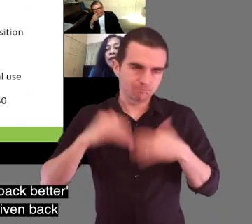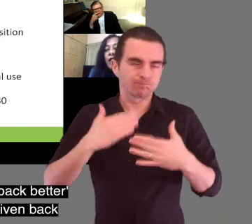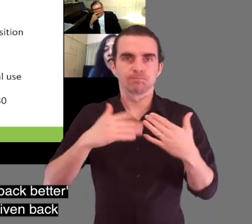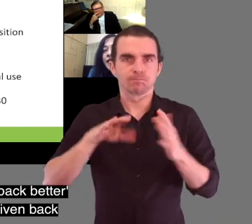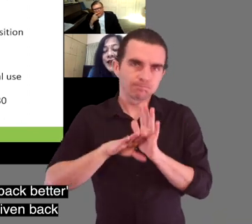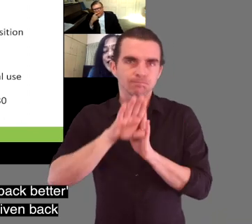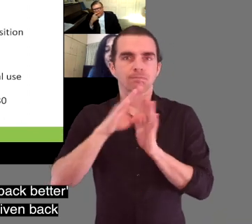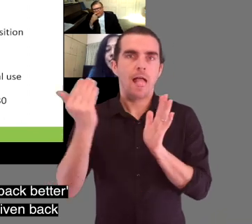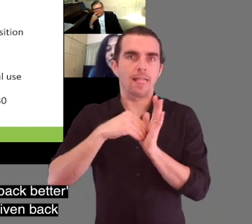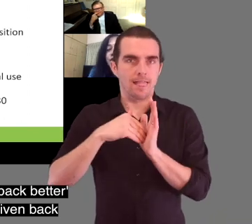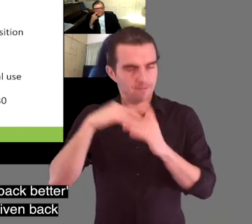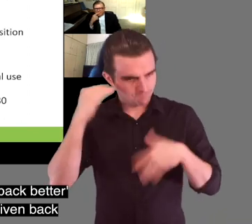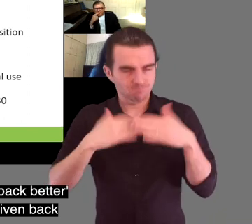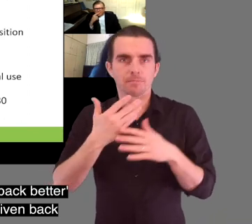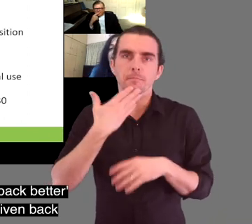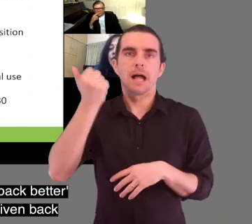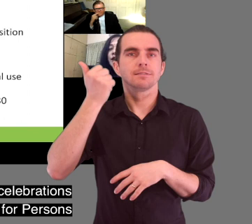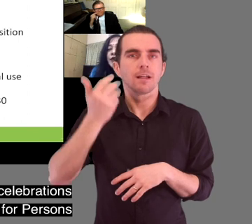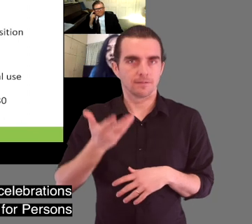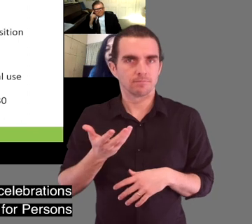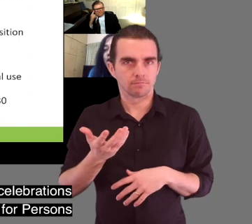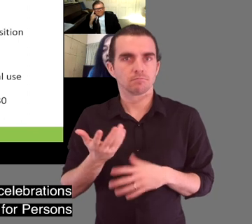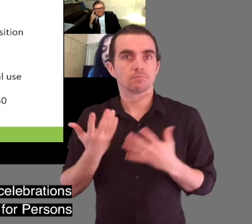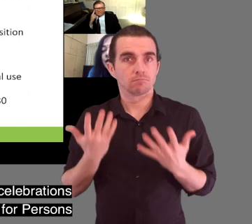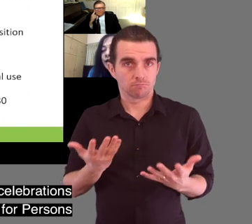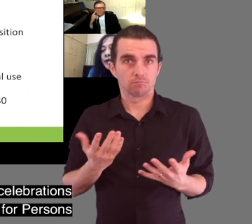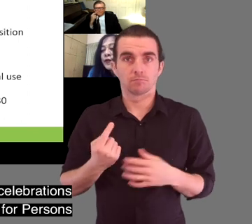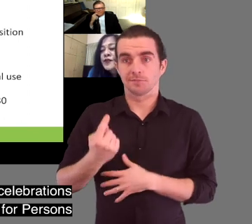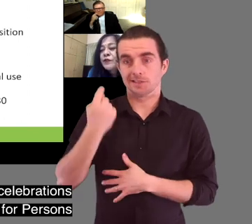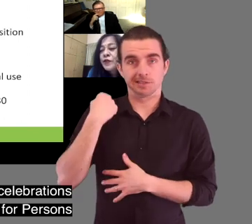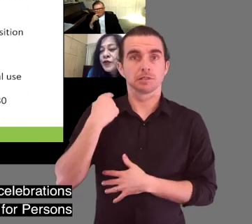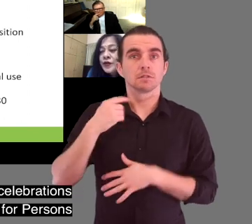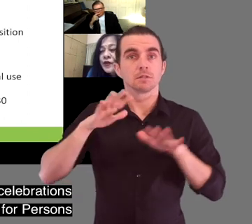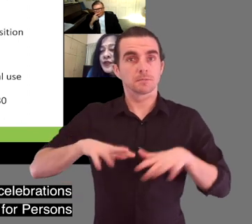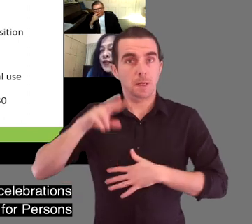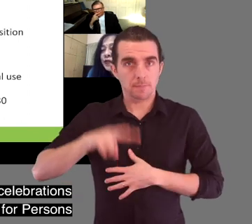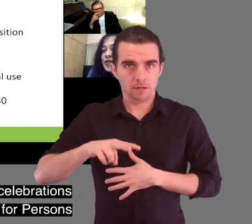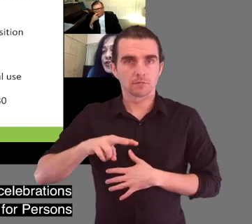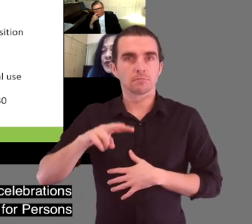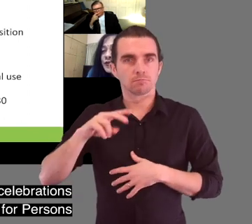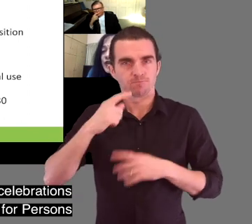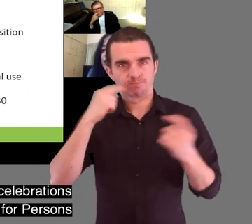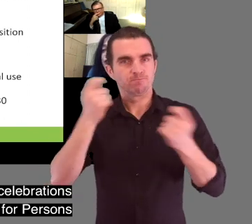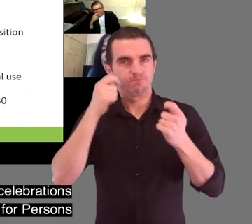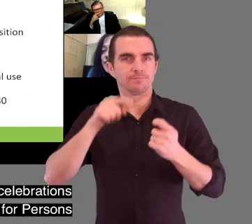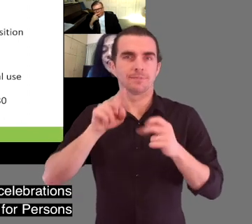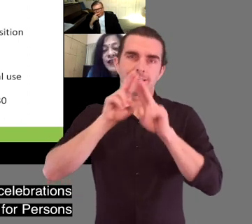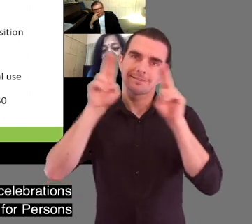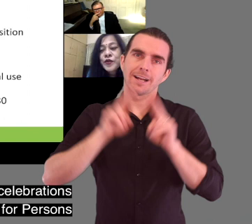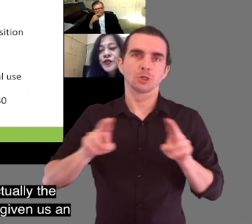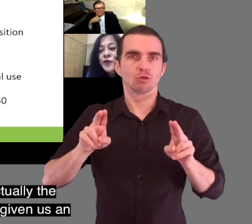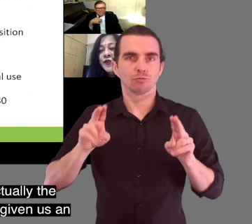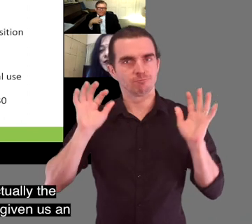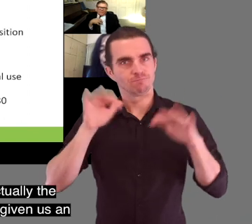is a call that has been given by during the December 3rd celebrations, which is International Day